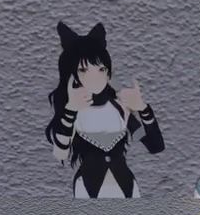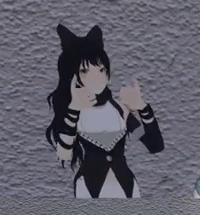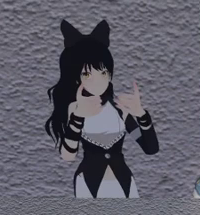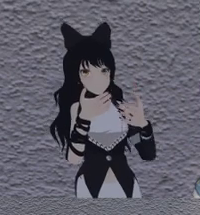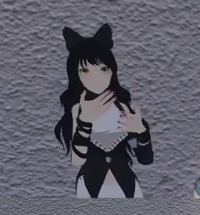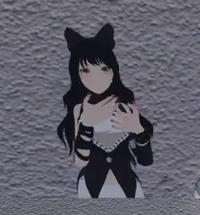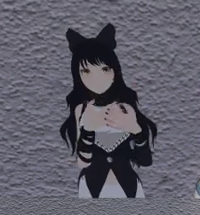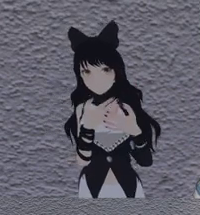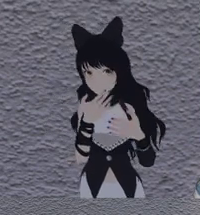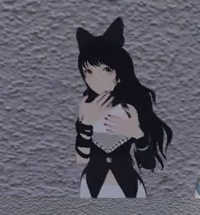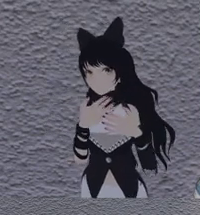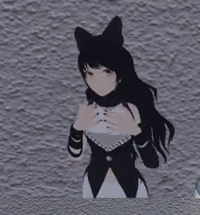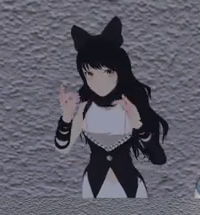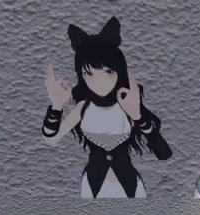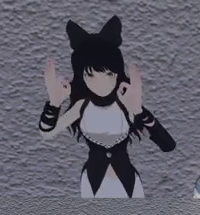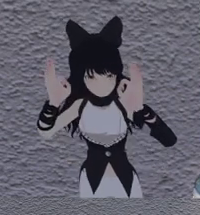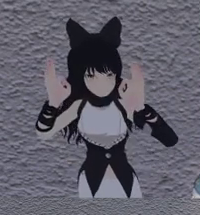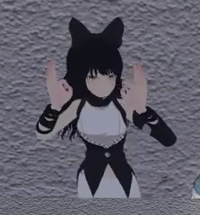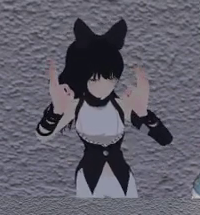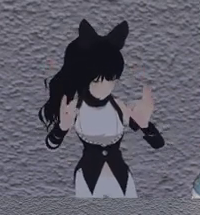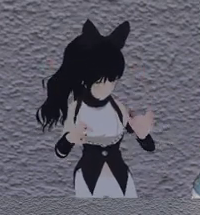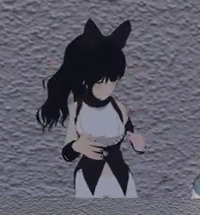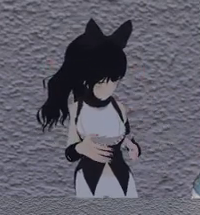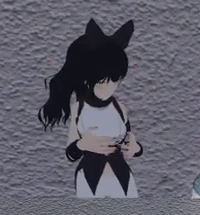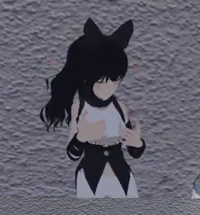End. Good.